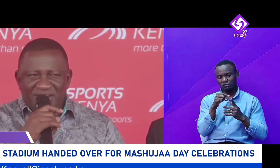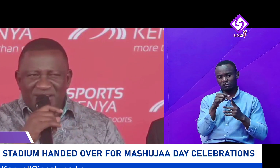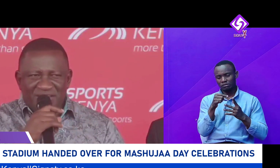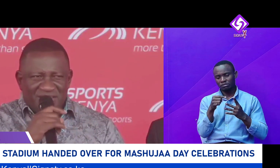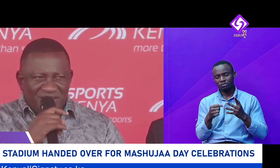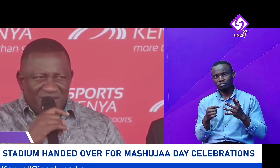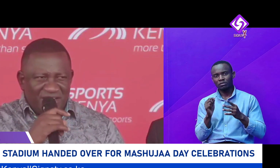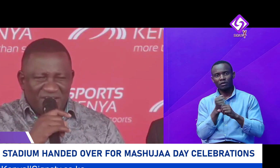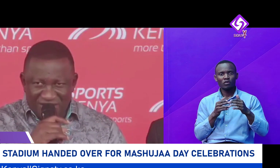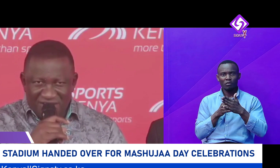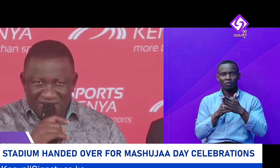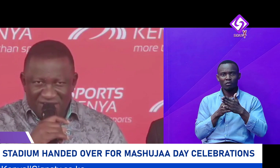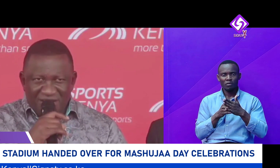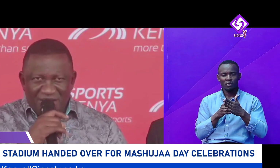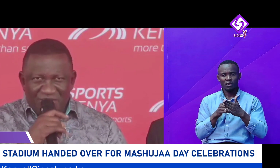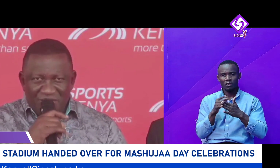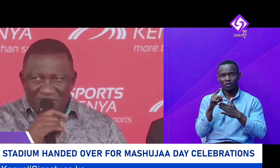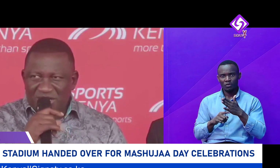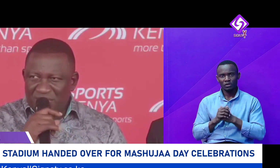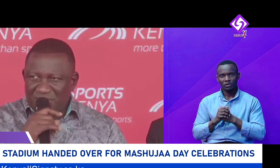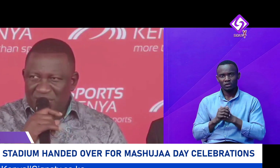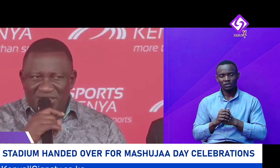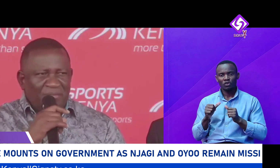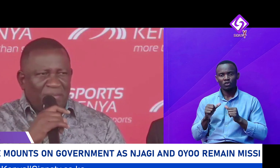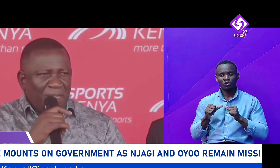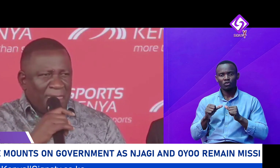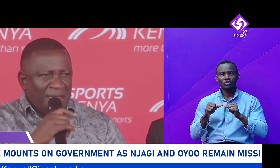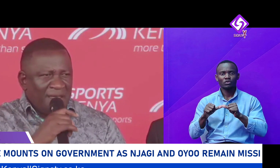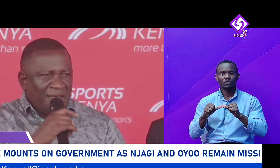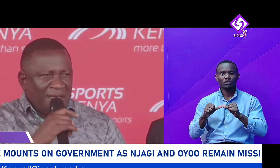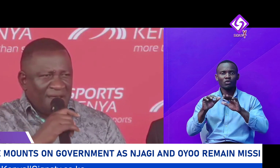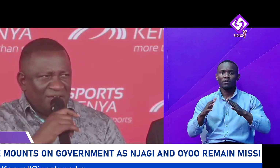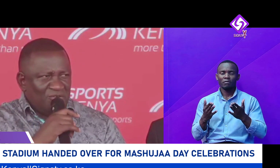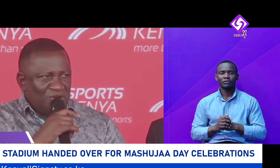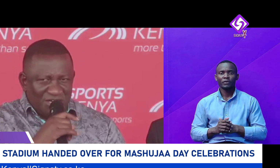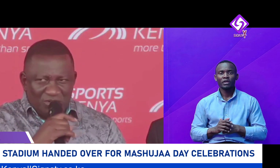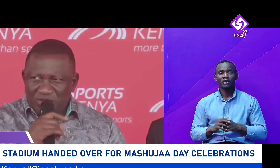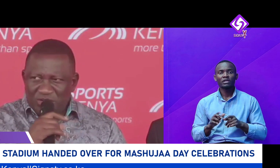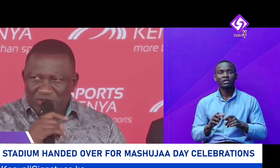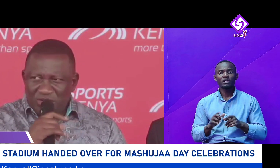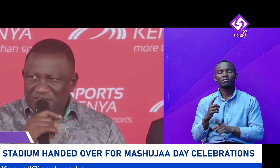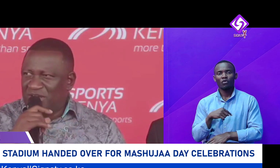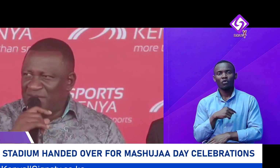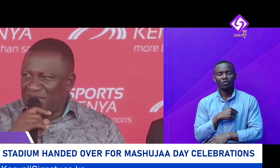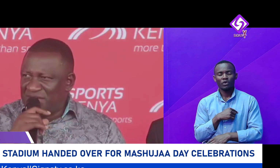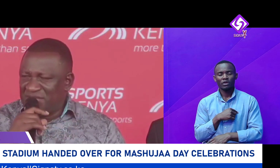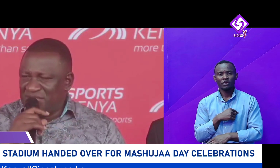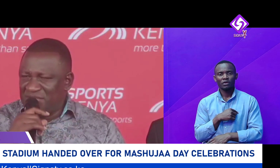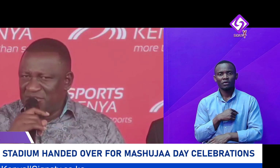hayazuii maandalizi ya sherehe. Kwa hivyo tutakabidhi uwanja rasmi kwa kamati